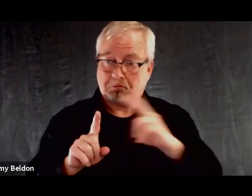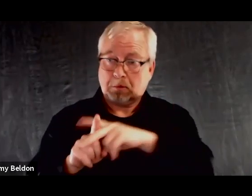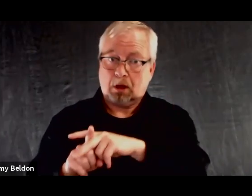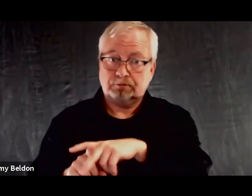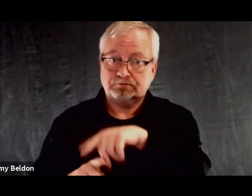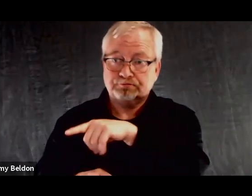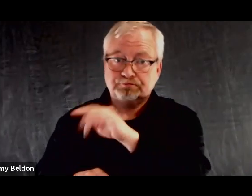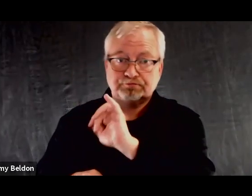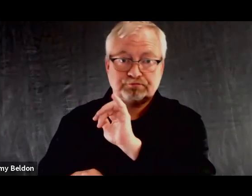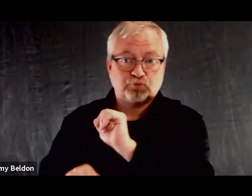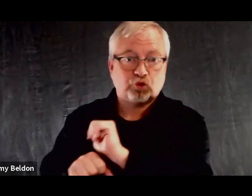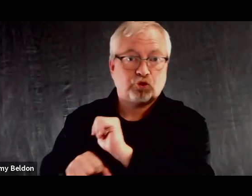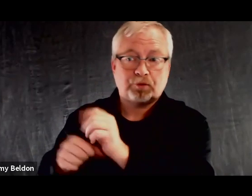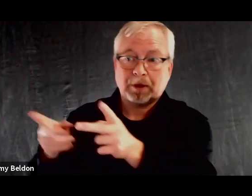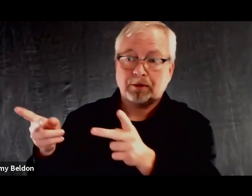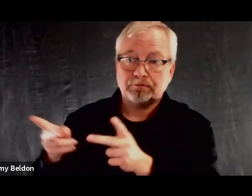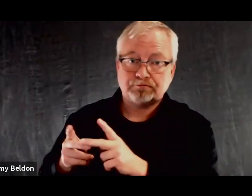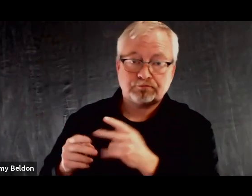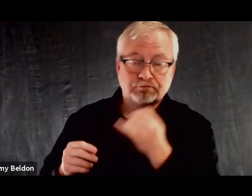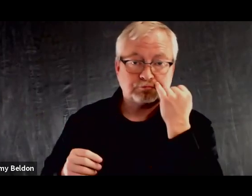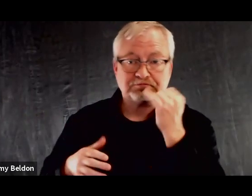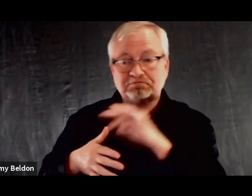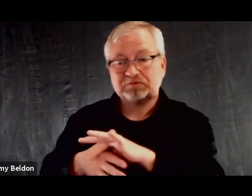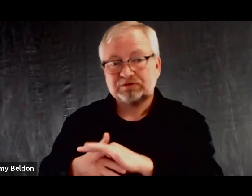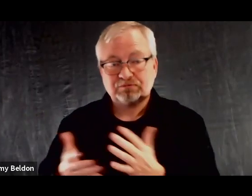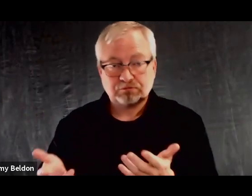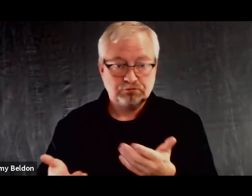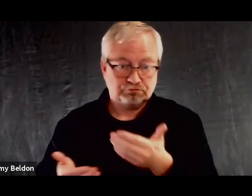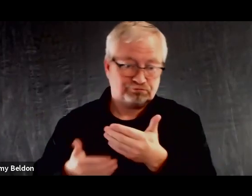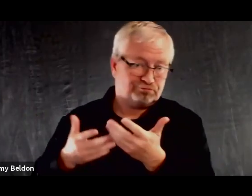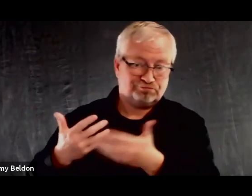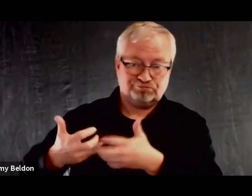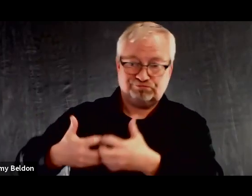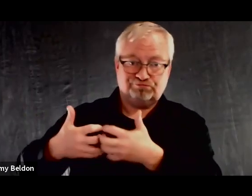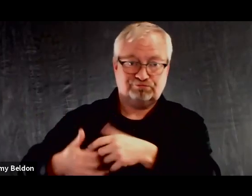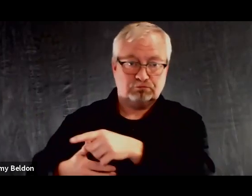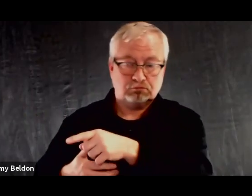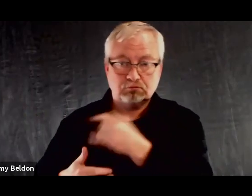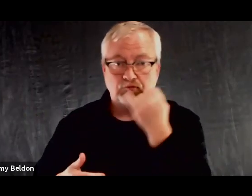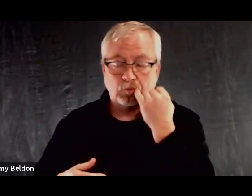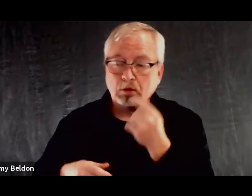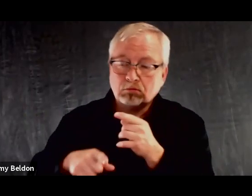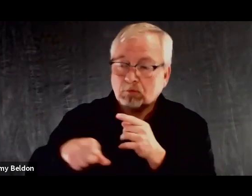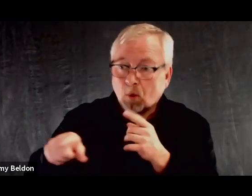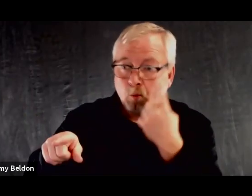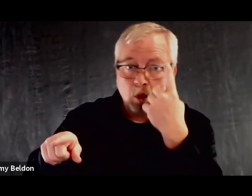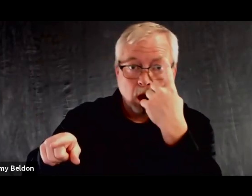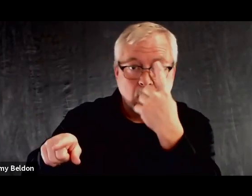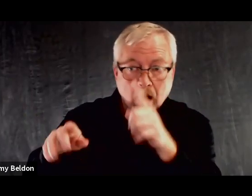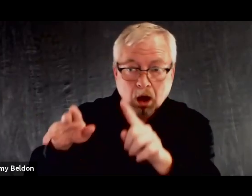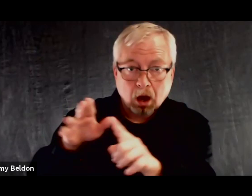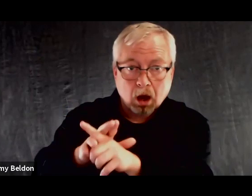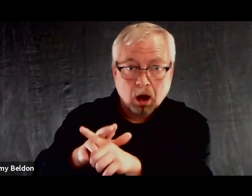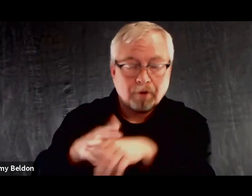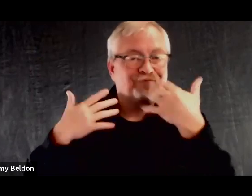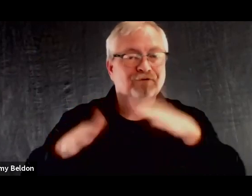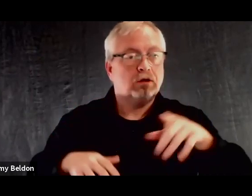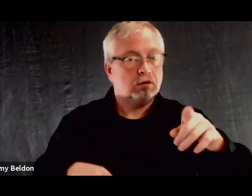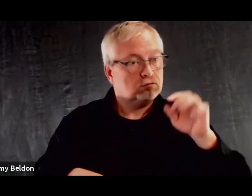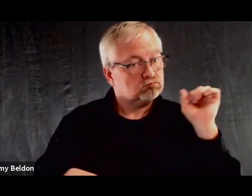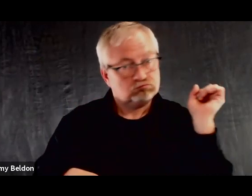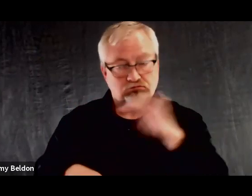in packing plants like that? If you had one lab confirmed positive case in a workplace like that, would you assume that potentially